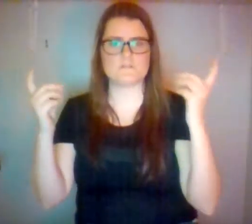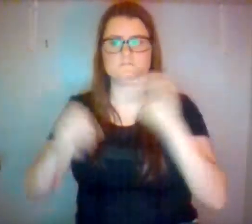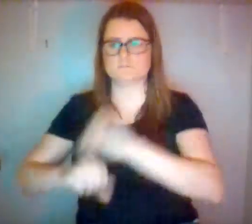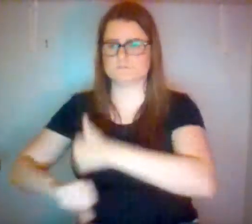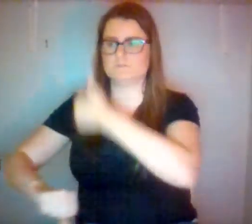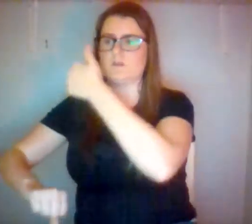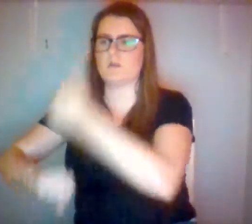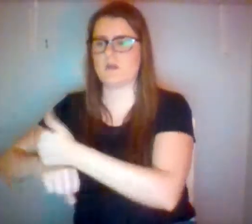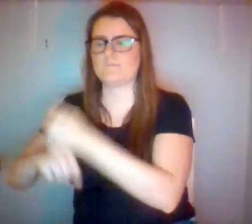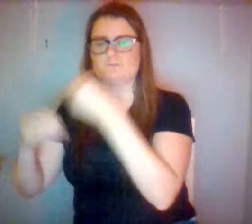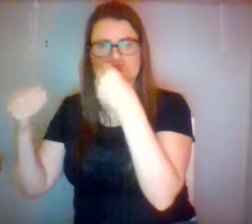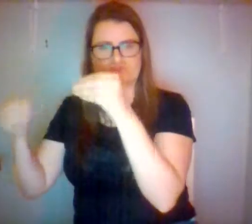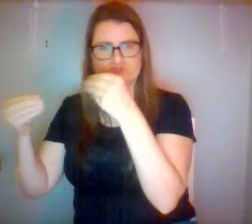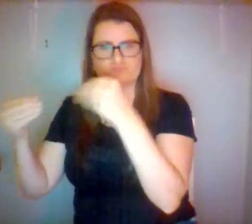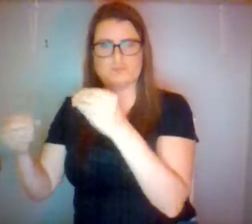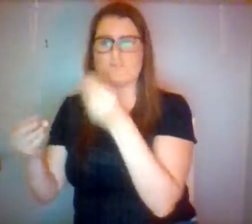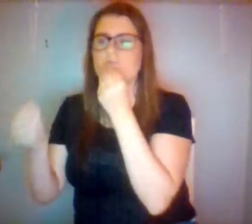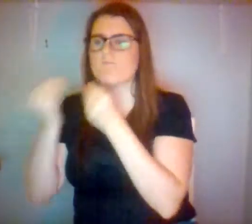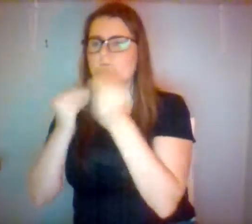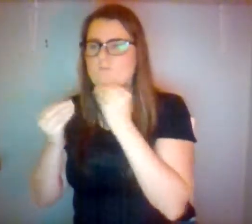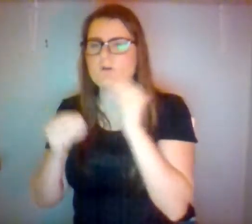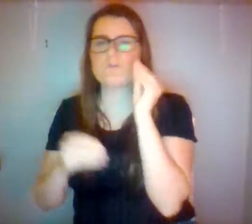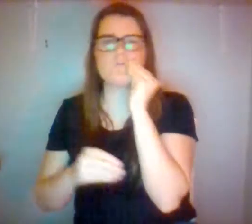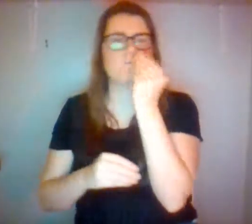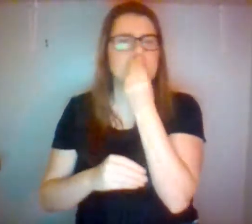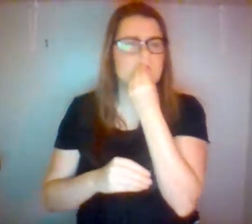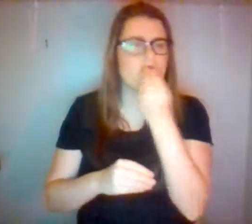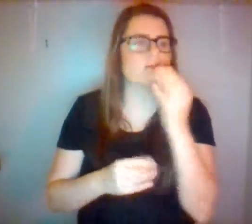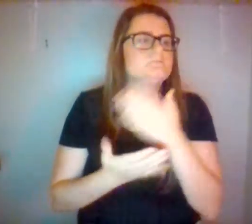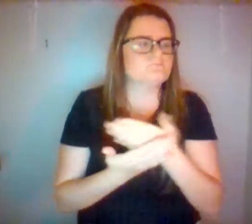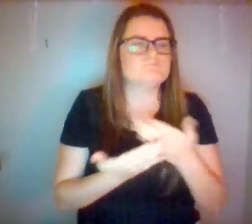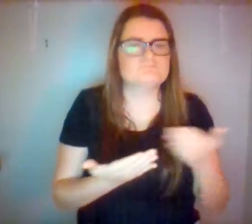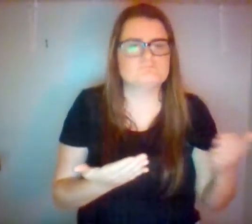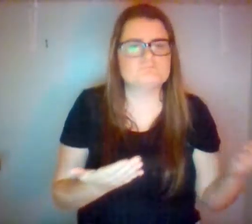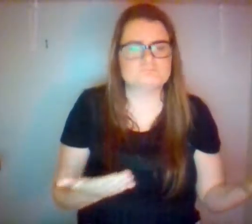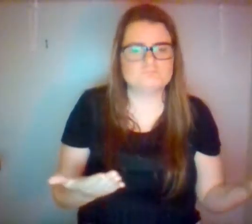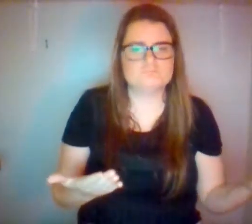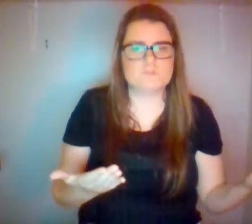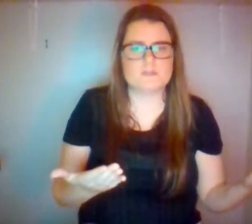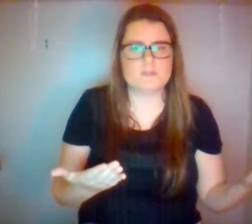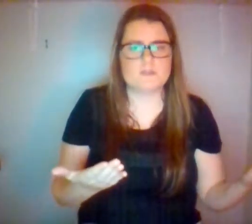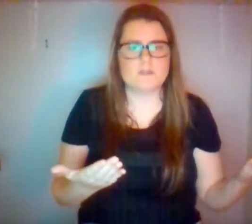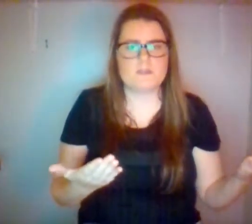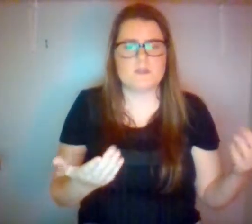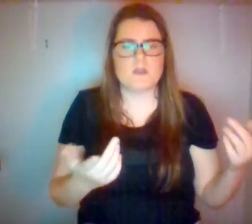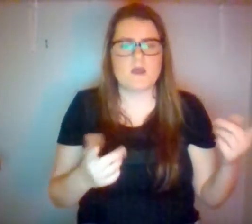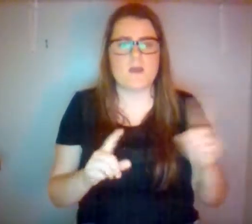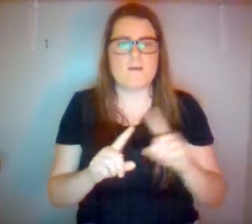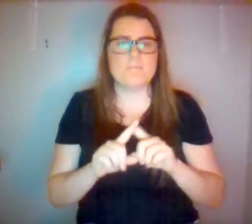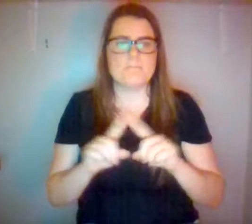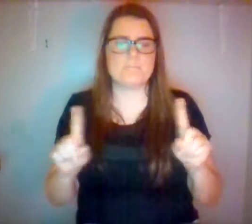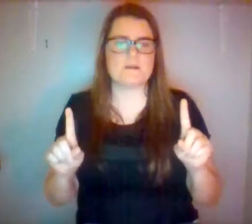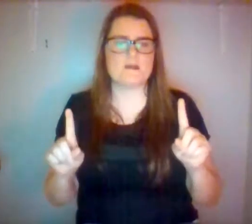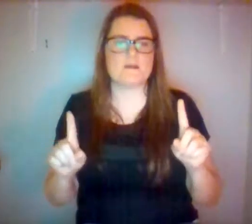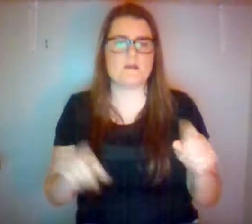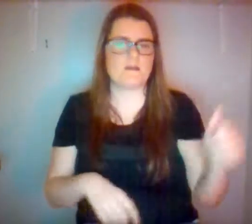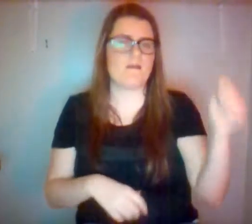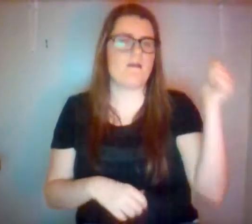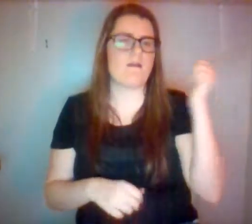that it was wrong to turn the temple into a marketplace, and he knew that the merchants charged too much for what they sold. But every year, they gave the high